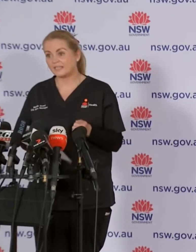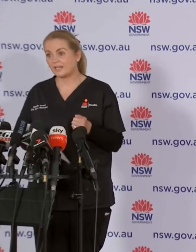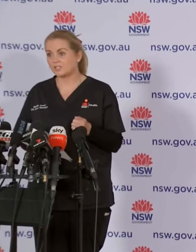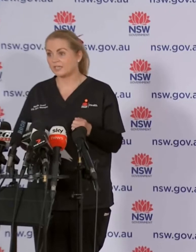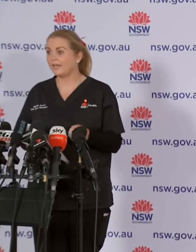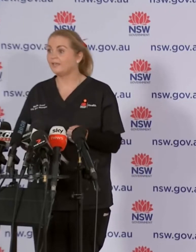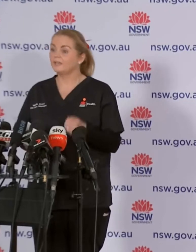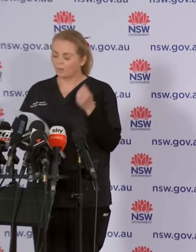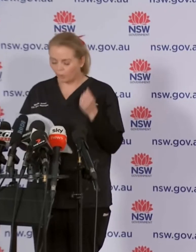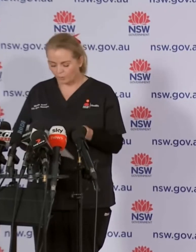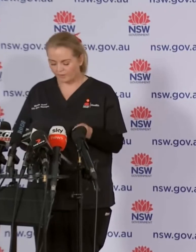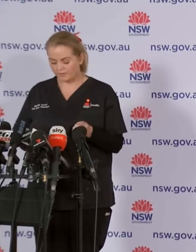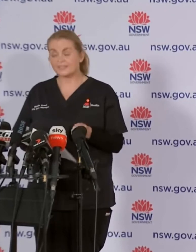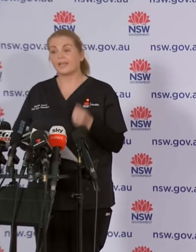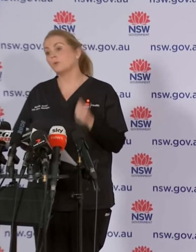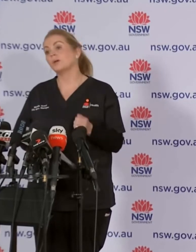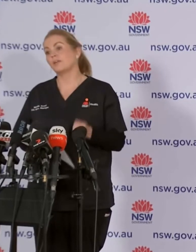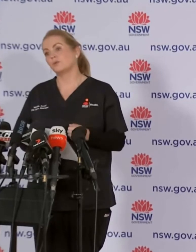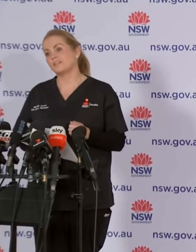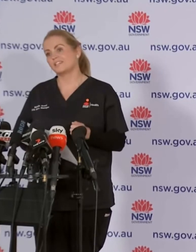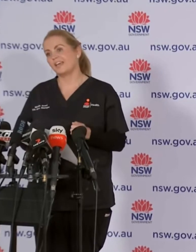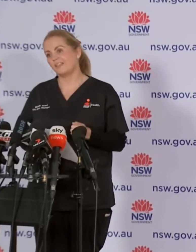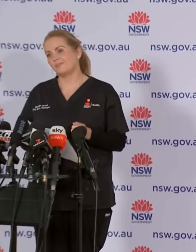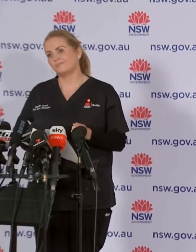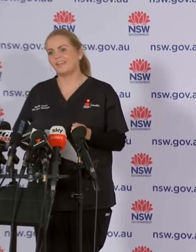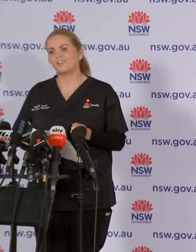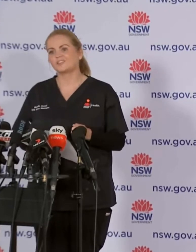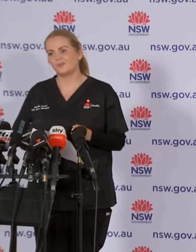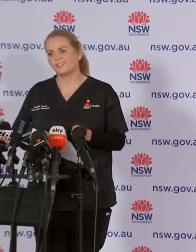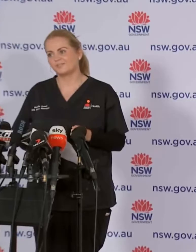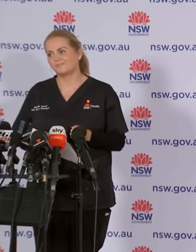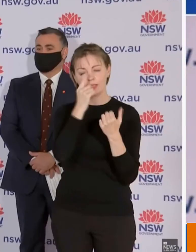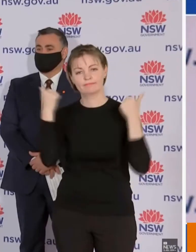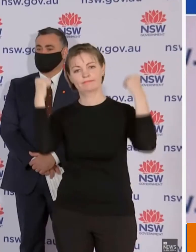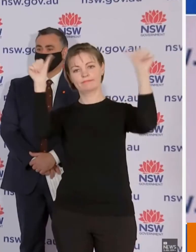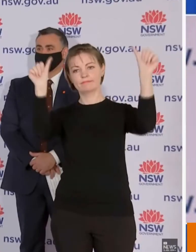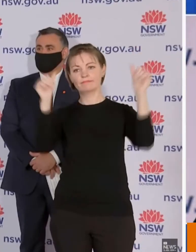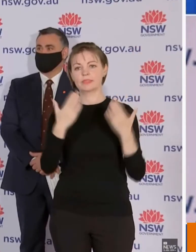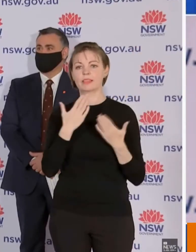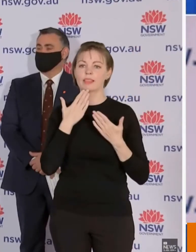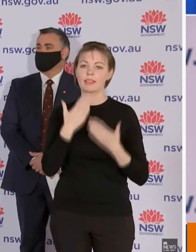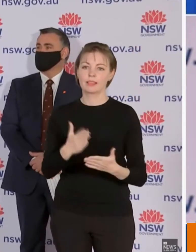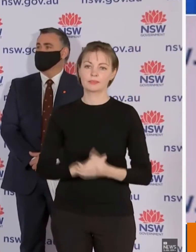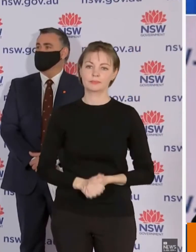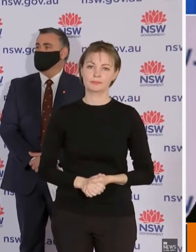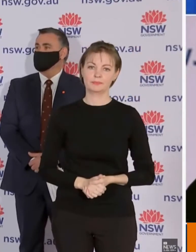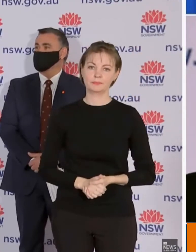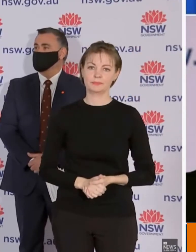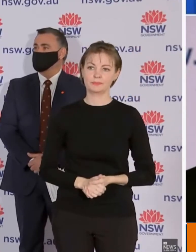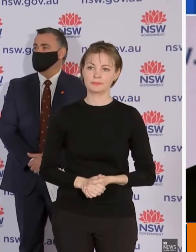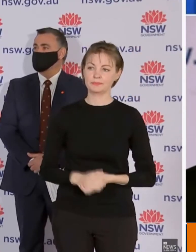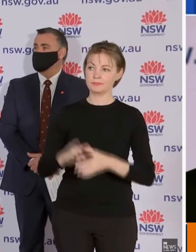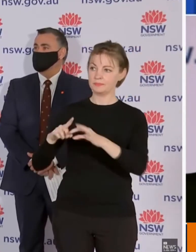your vaccination today, work with us, and we will get through this together. Thank you so much. Ms. Dowd, are you